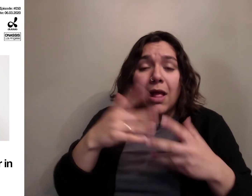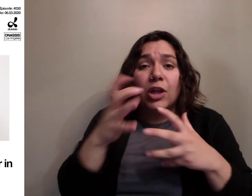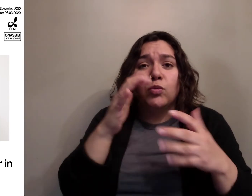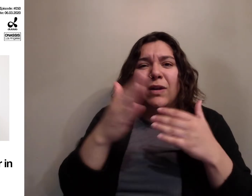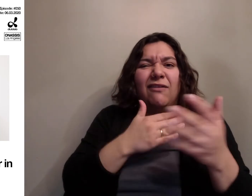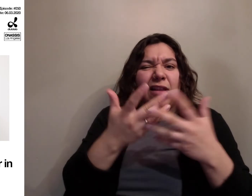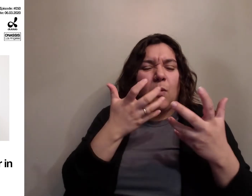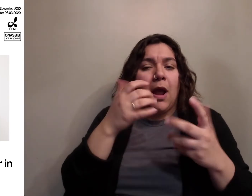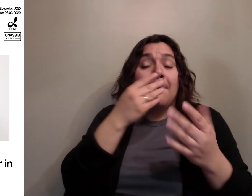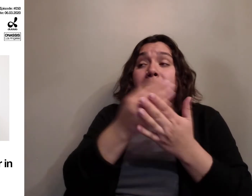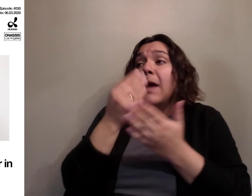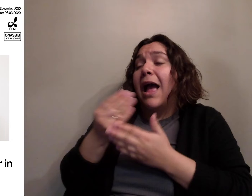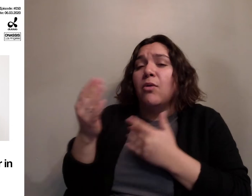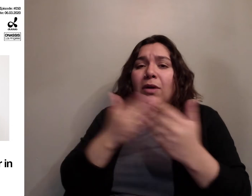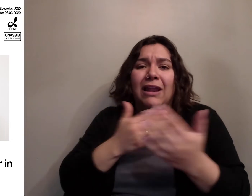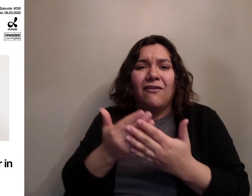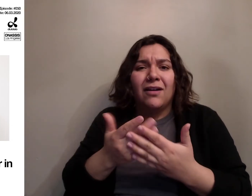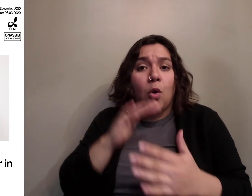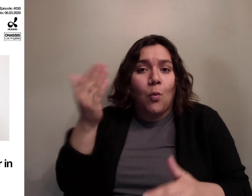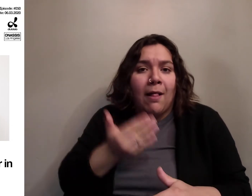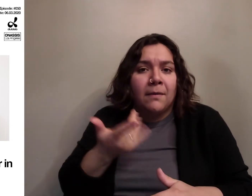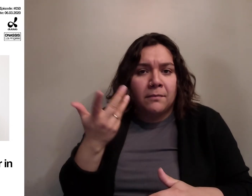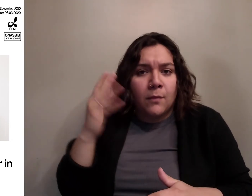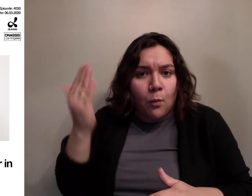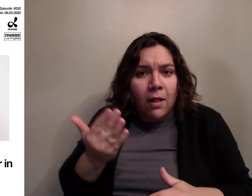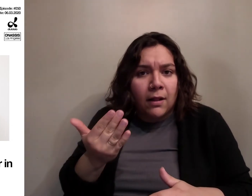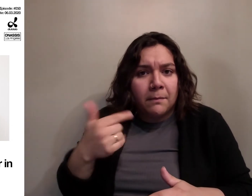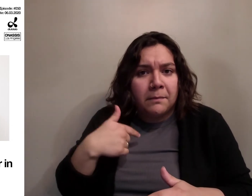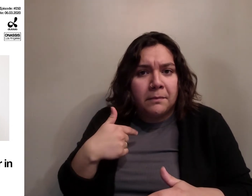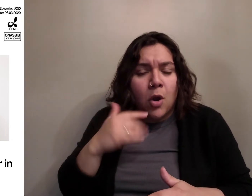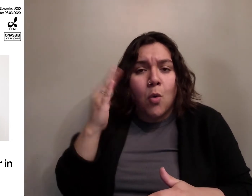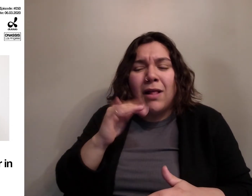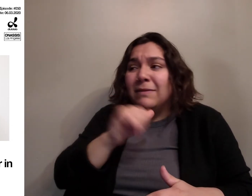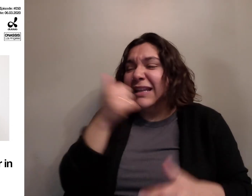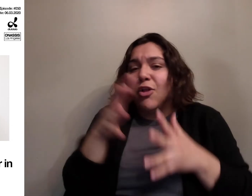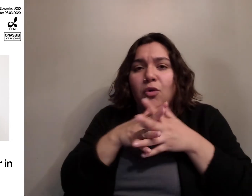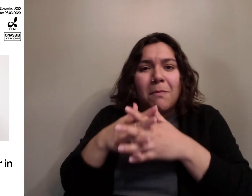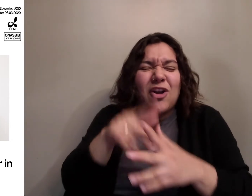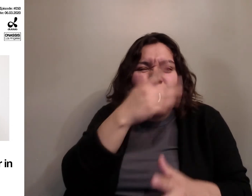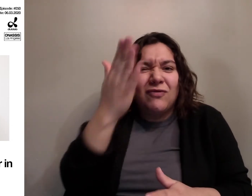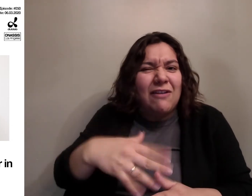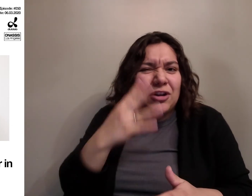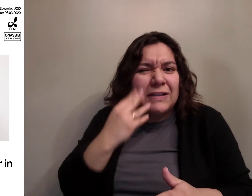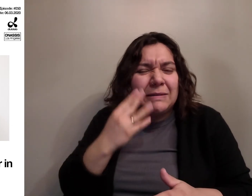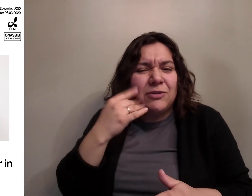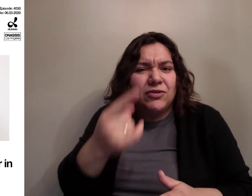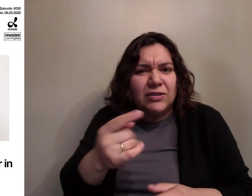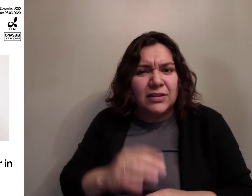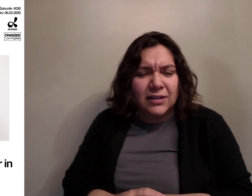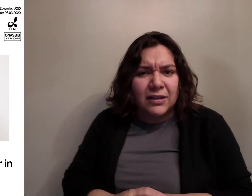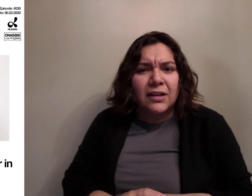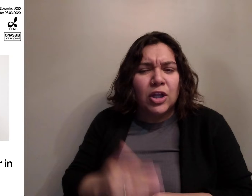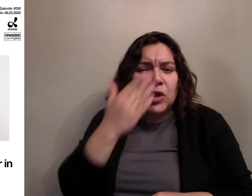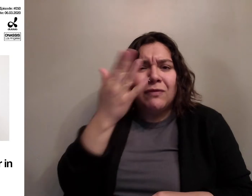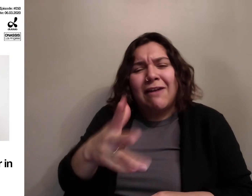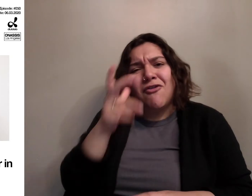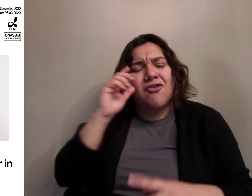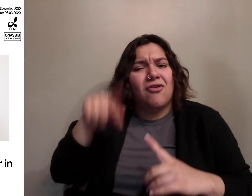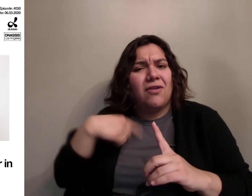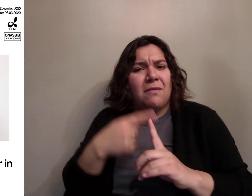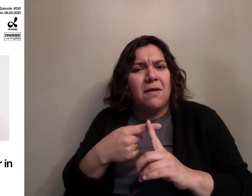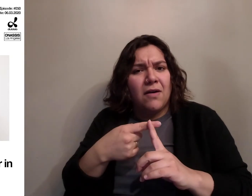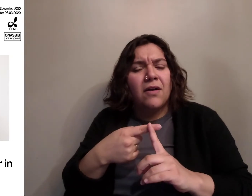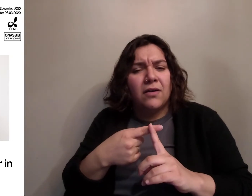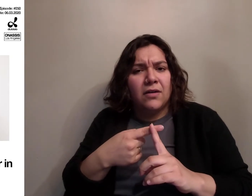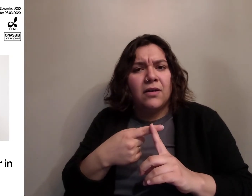go out where they want and how they wish and be mobile and buy what they want and do what they want. Like, welcome to the other America that you've